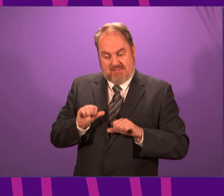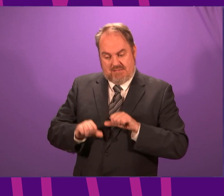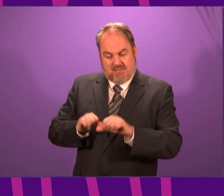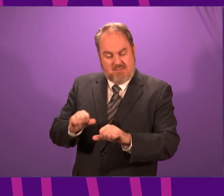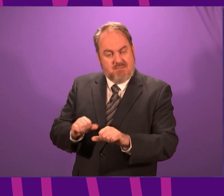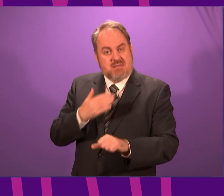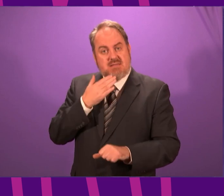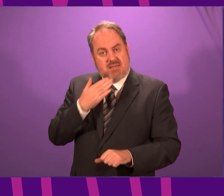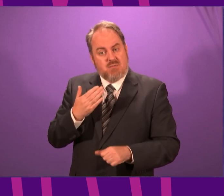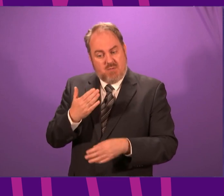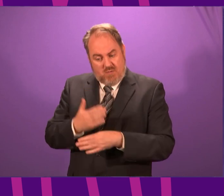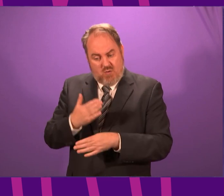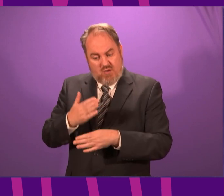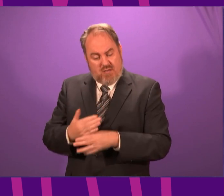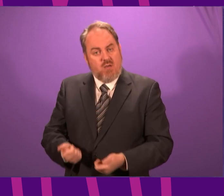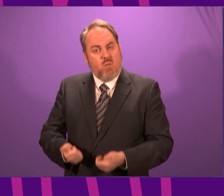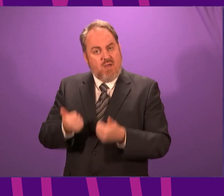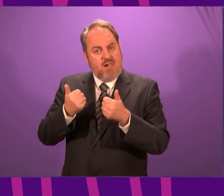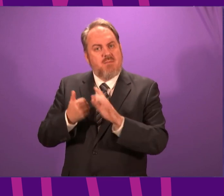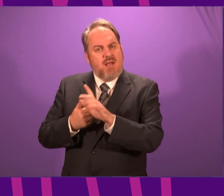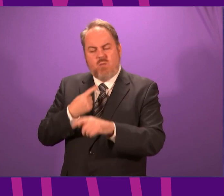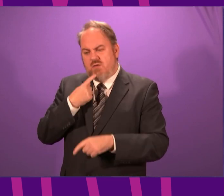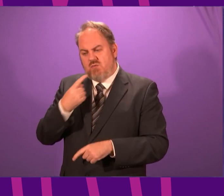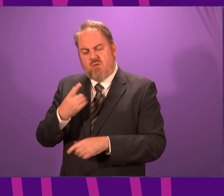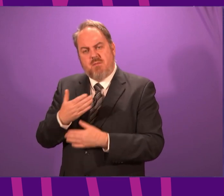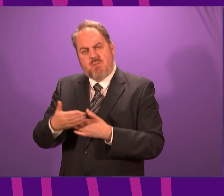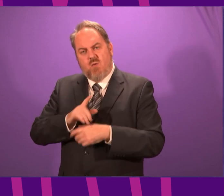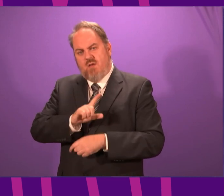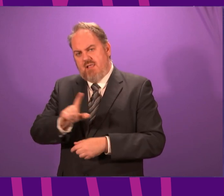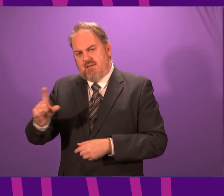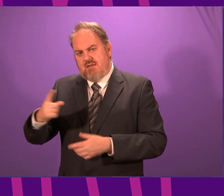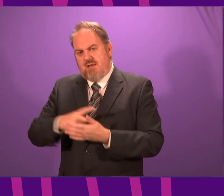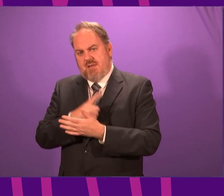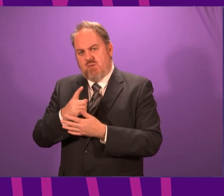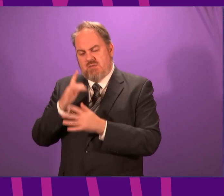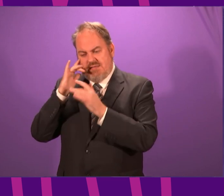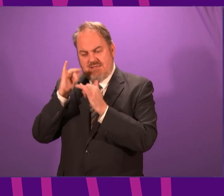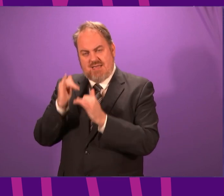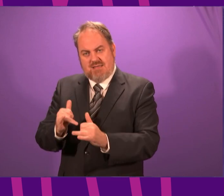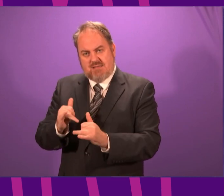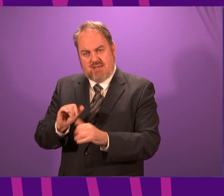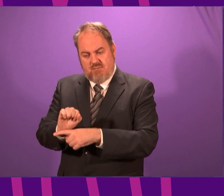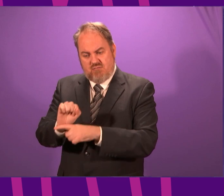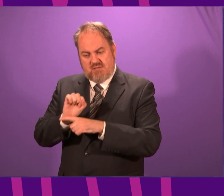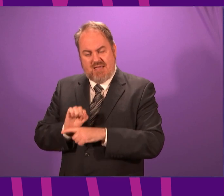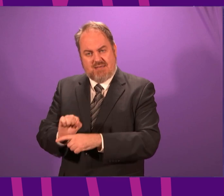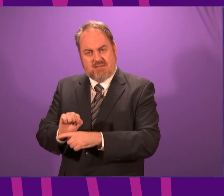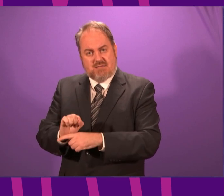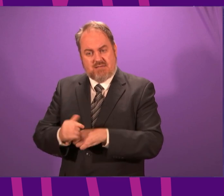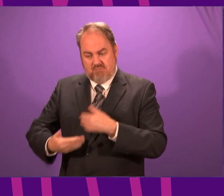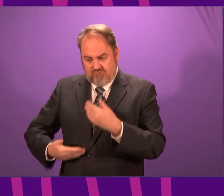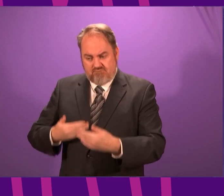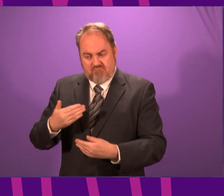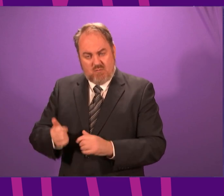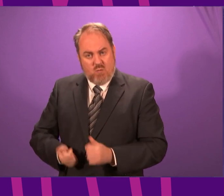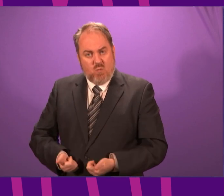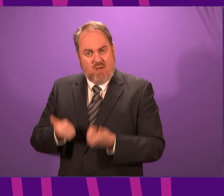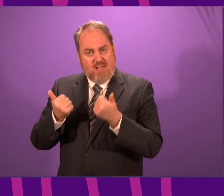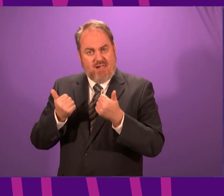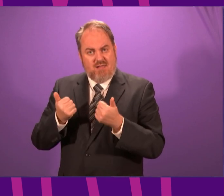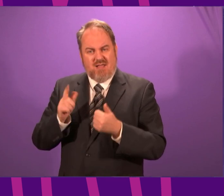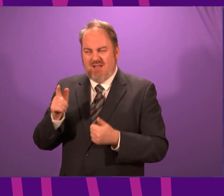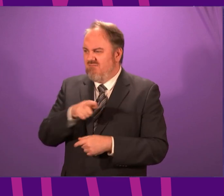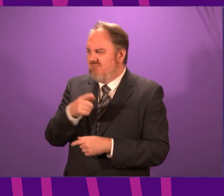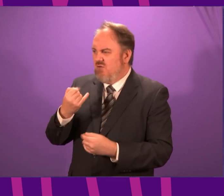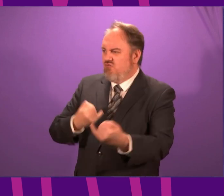that later in my speech, because test and protect is working well in Scotland, and I think constant attacks on it